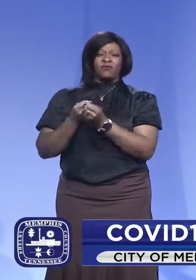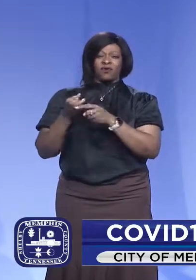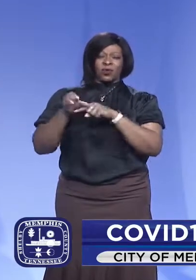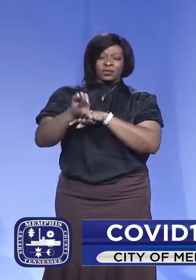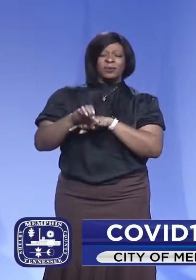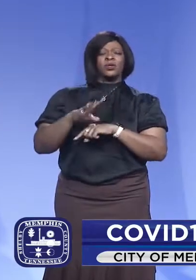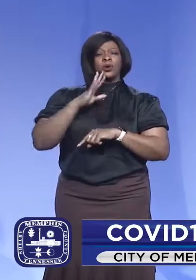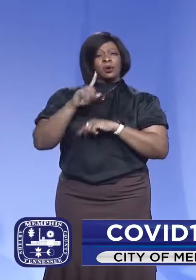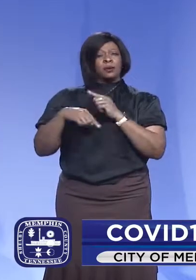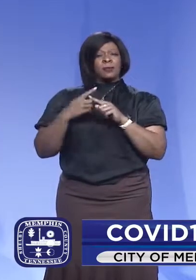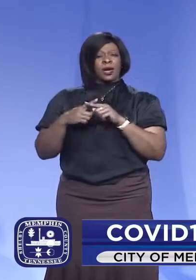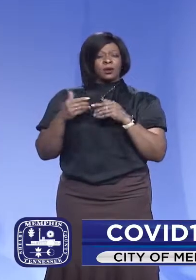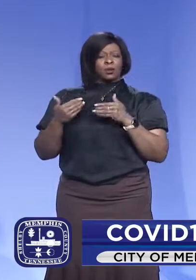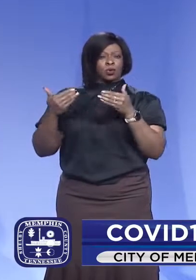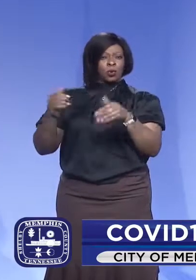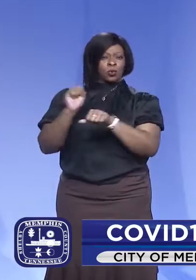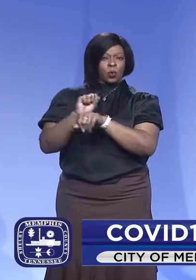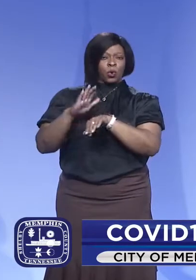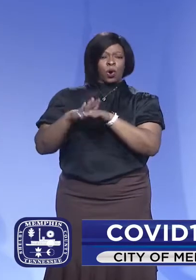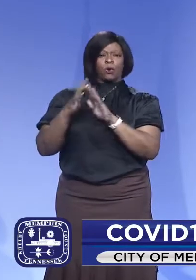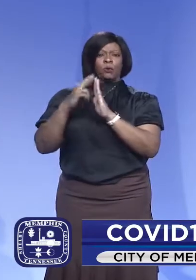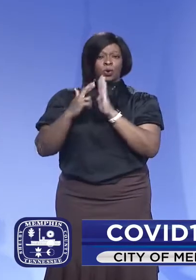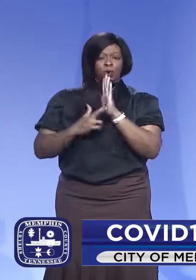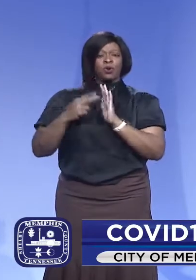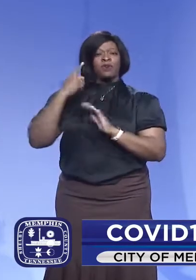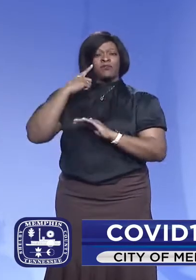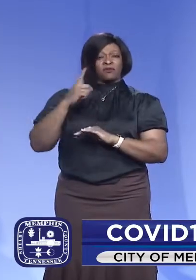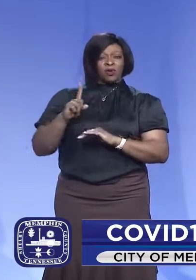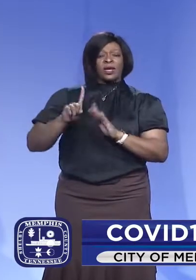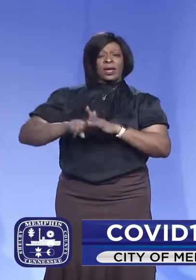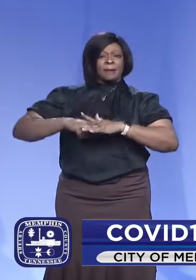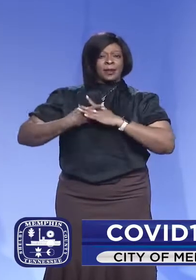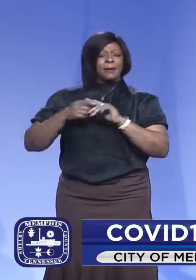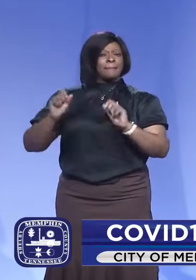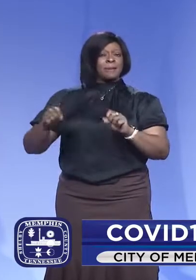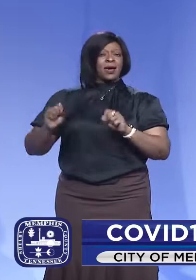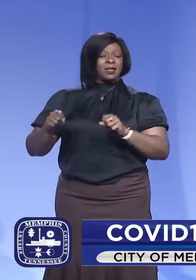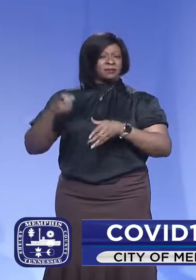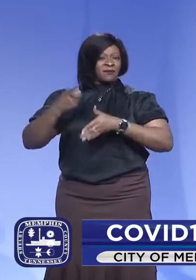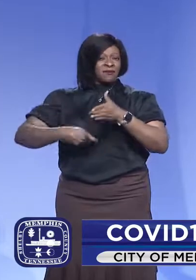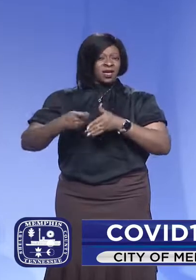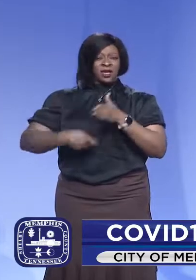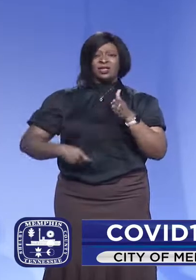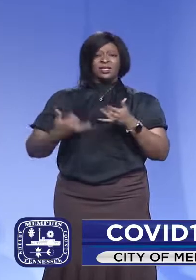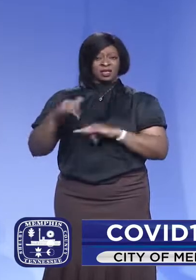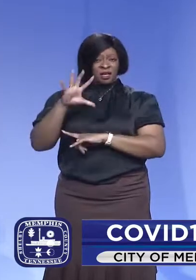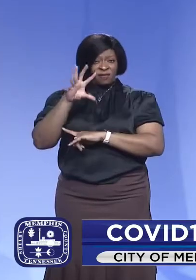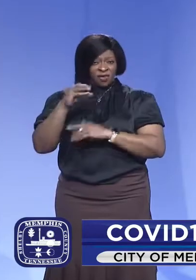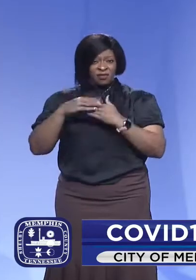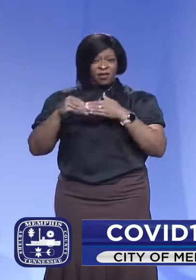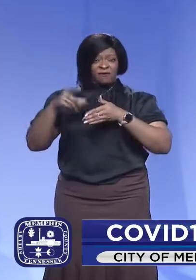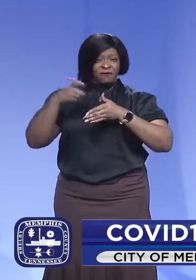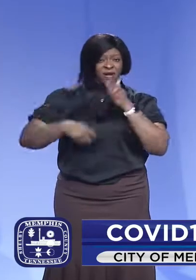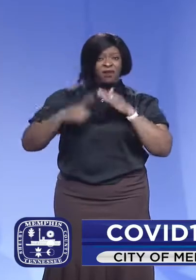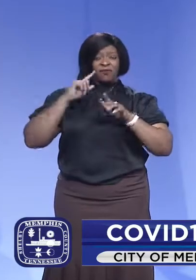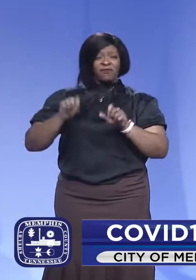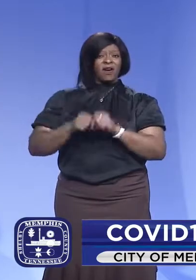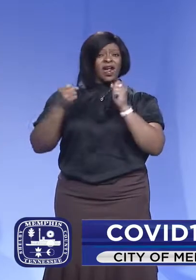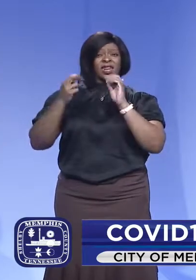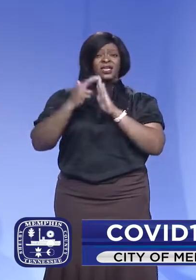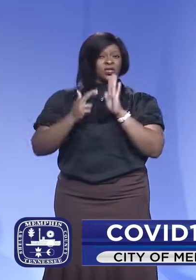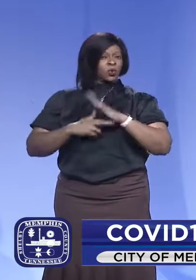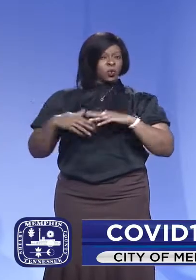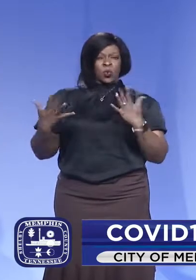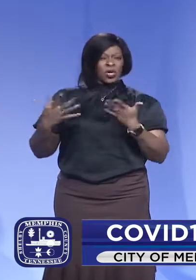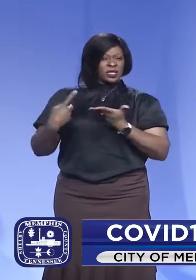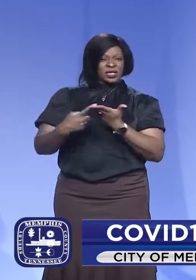about, going ahead, working on protocols for implementing possible fines. Is it still $50 fine per violation? And what are